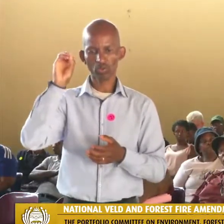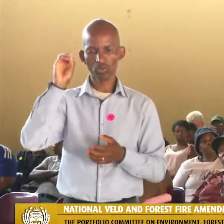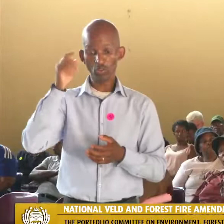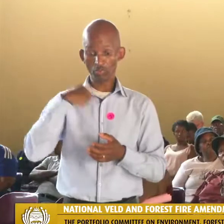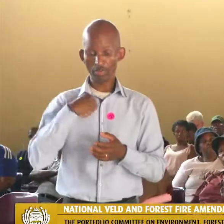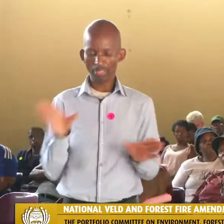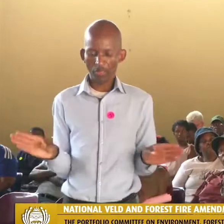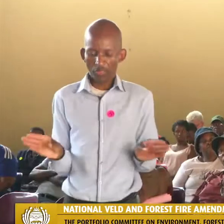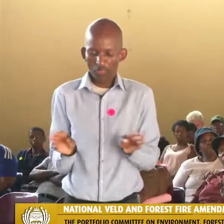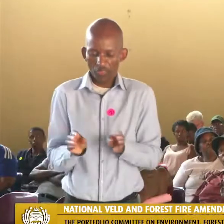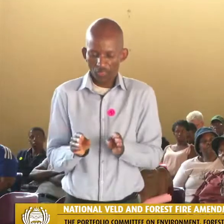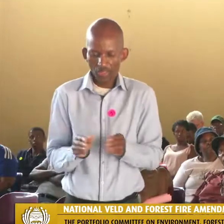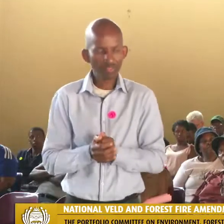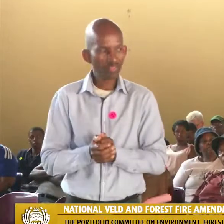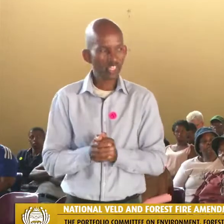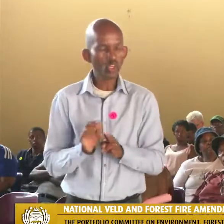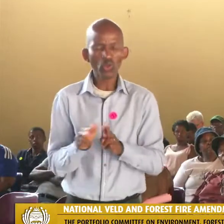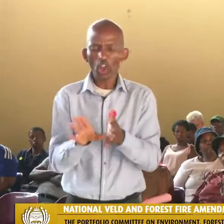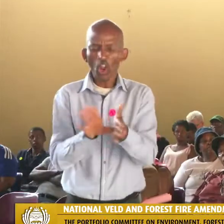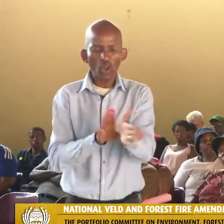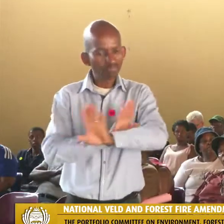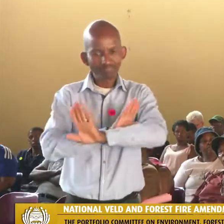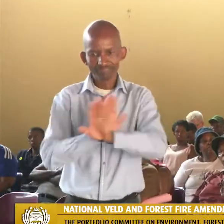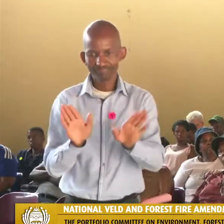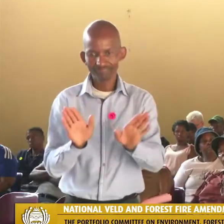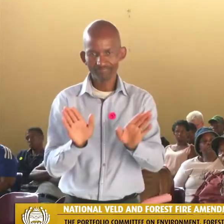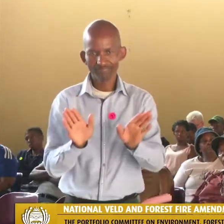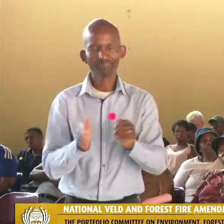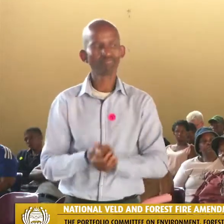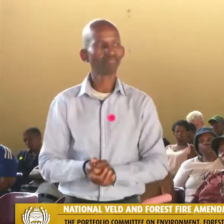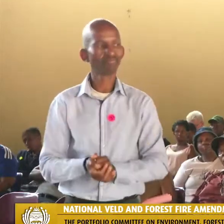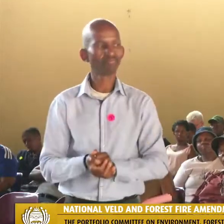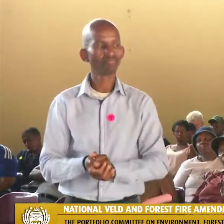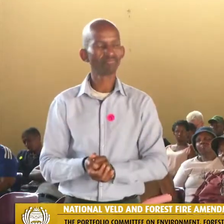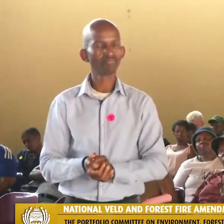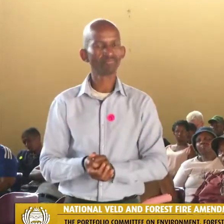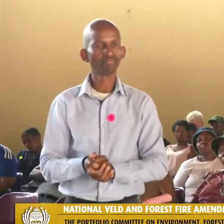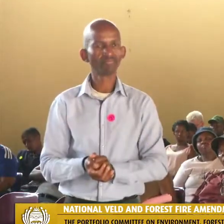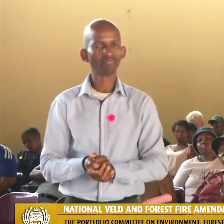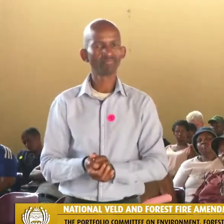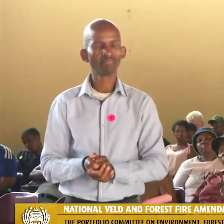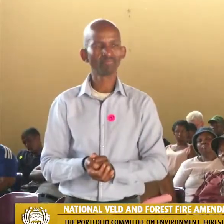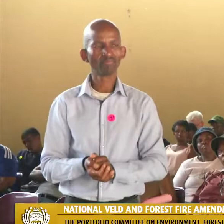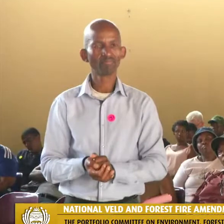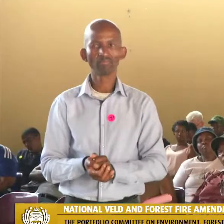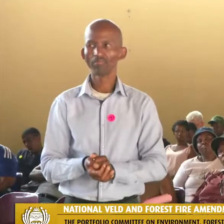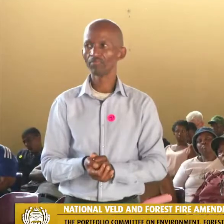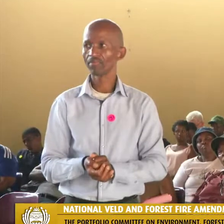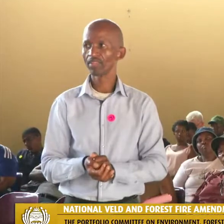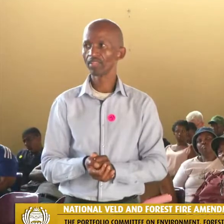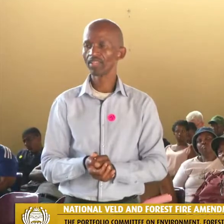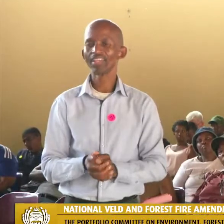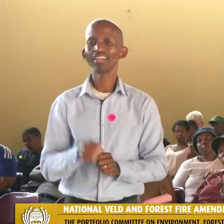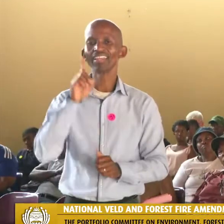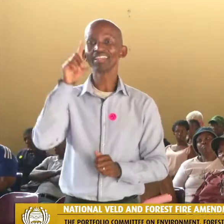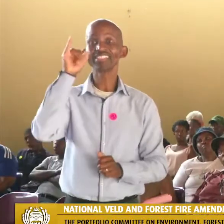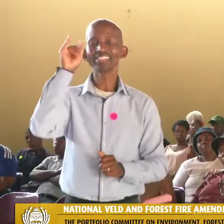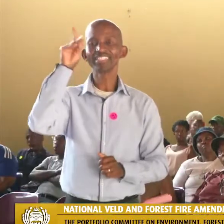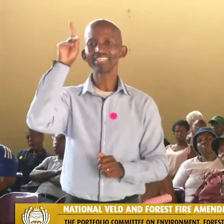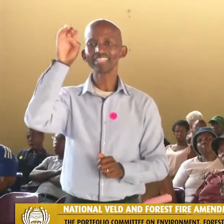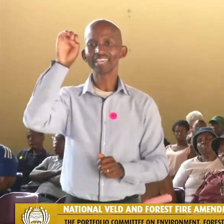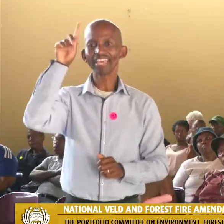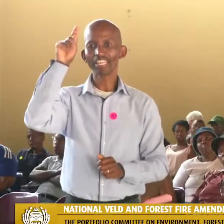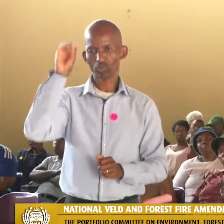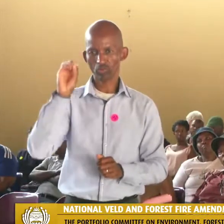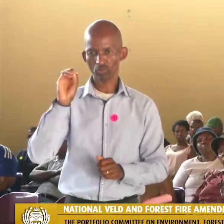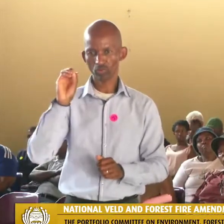tlo nna mokgutshwane, a ke tlo bua dilo tse dintsi. I'm just going to be short. I won't talk a lot of things. Diketo.